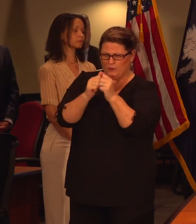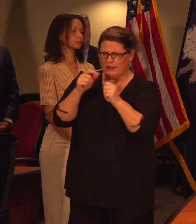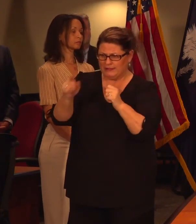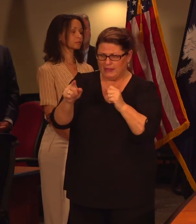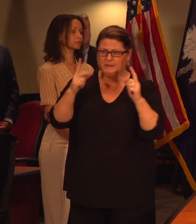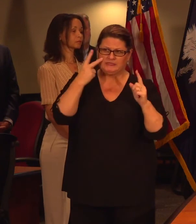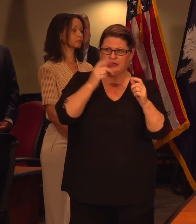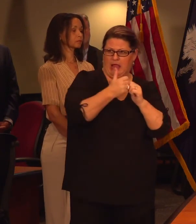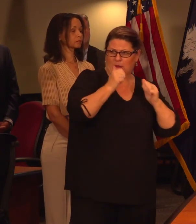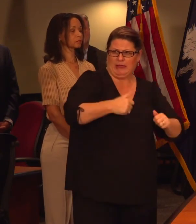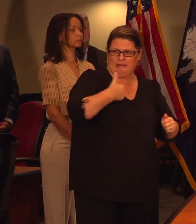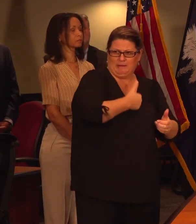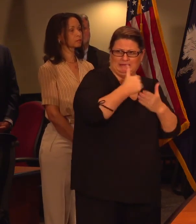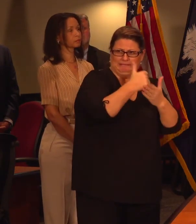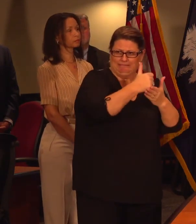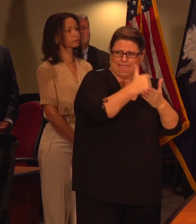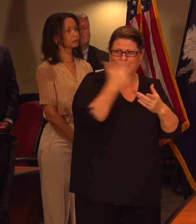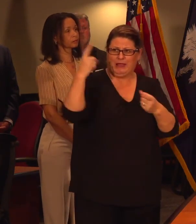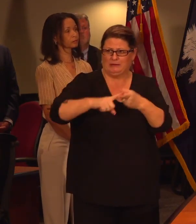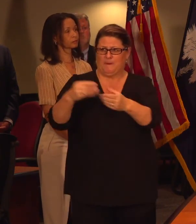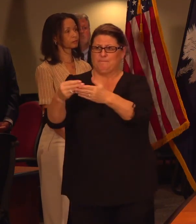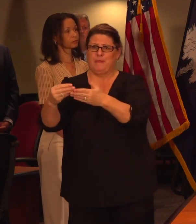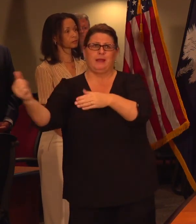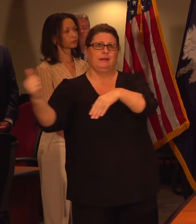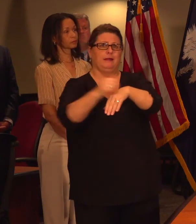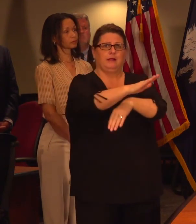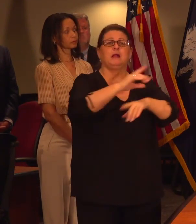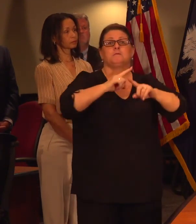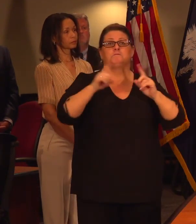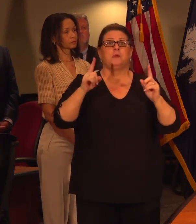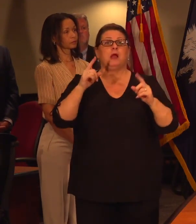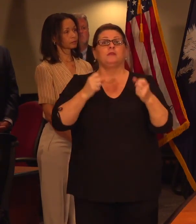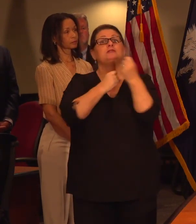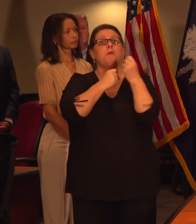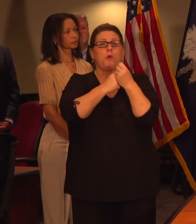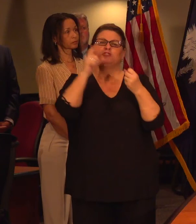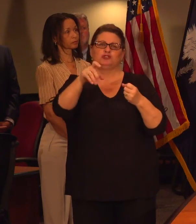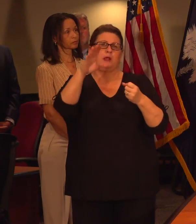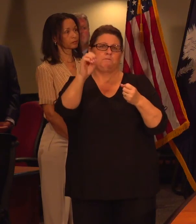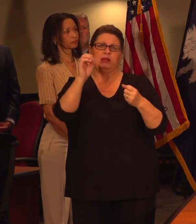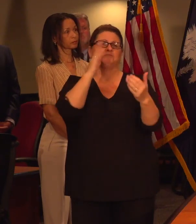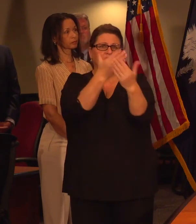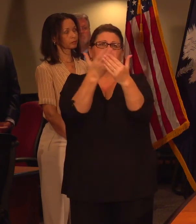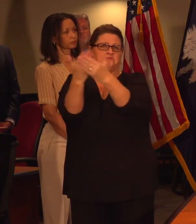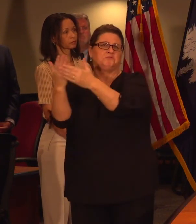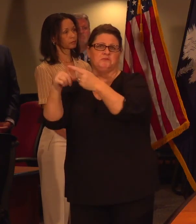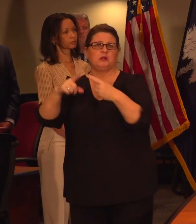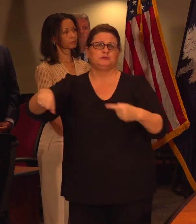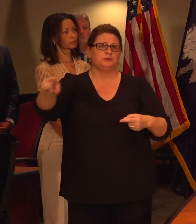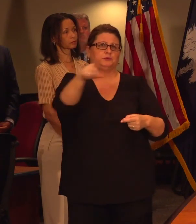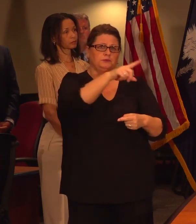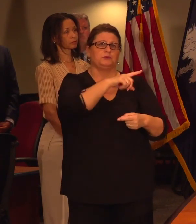order to try to help fill that gap. But now the checks, the money, the support should be coming. And I say again, there's